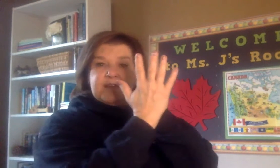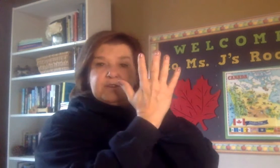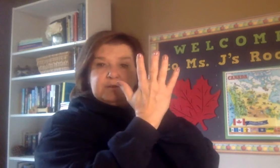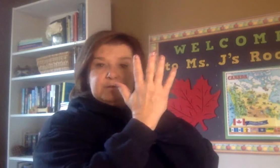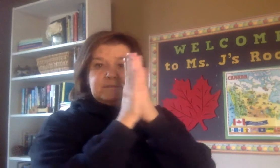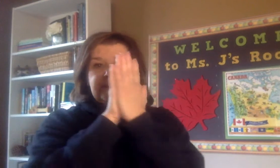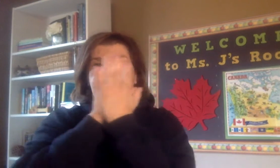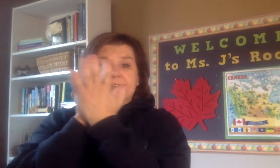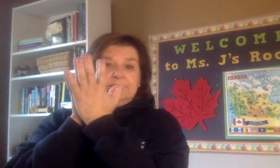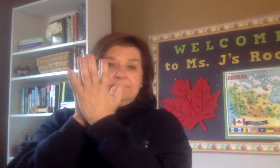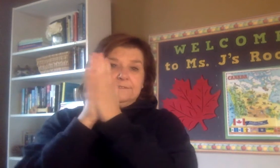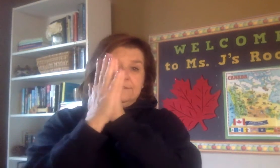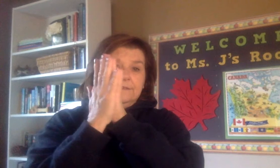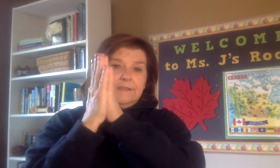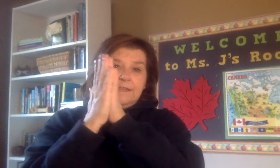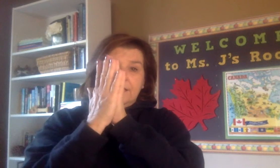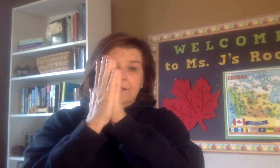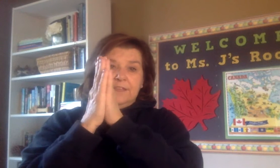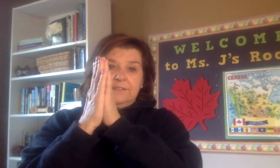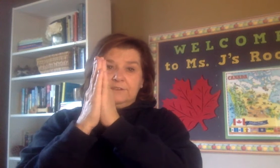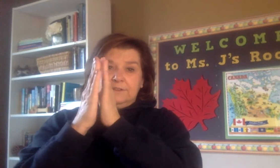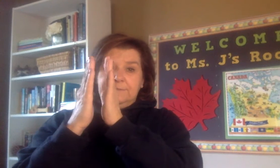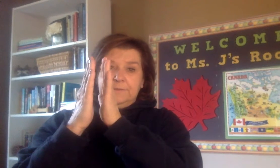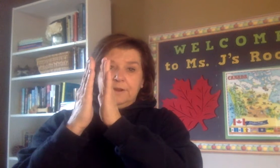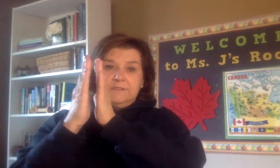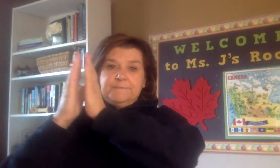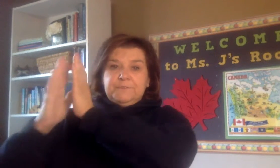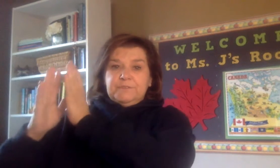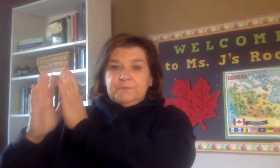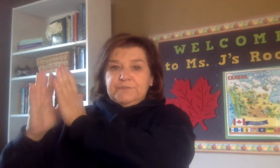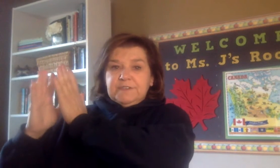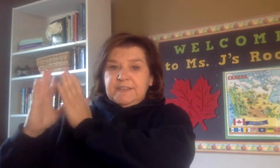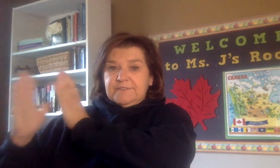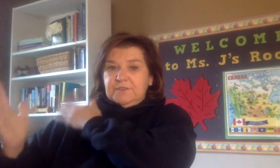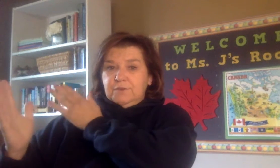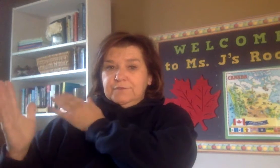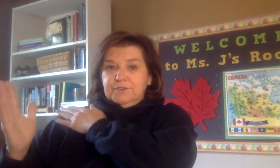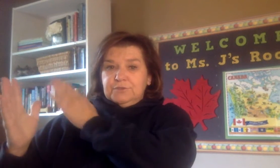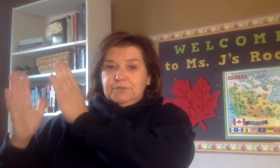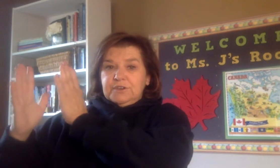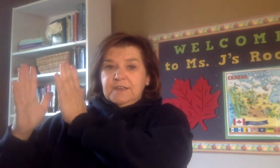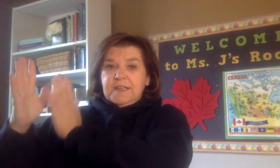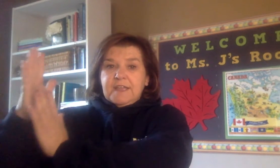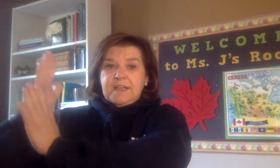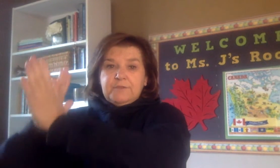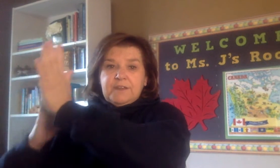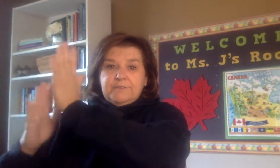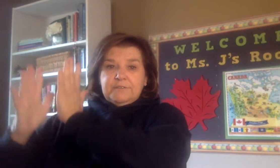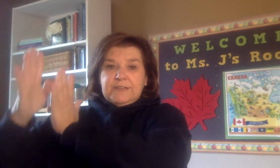together like this, and then they're a little bit apart. So the word for native, you go over your shoulder and you kind of go like